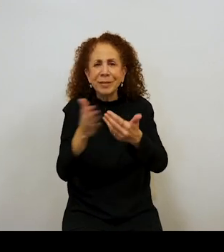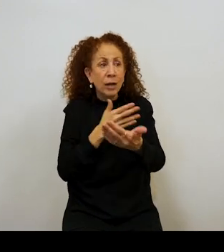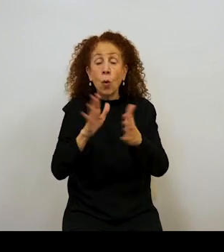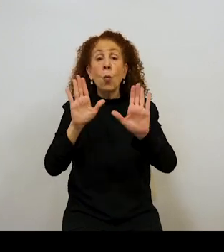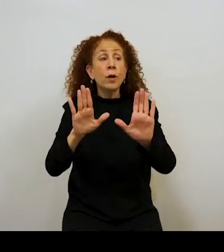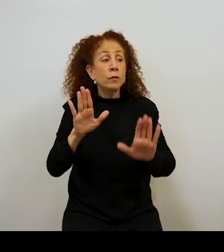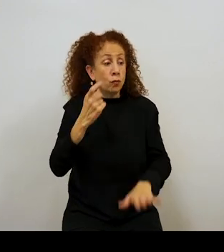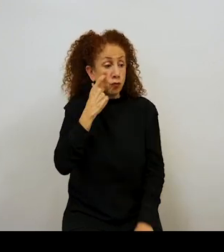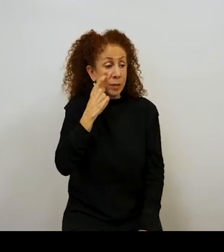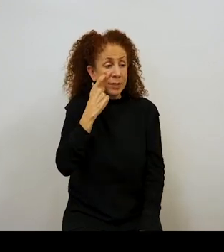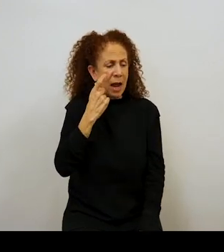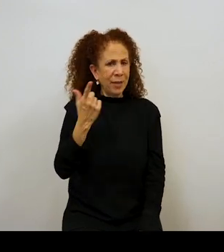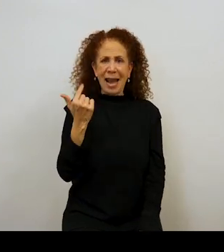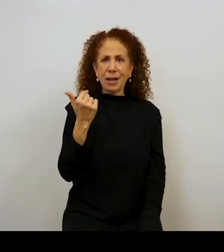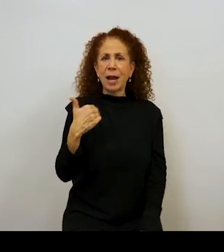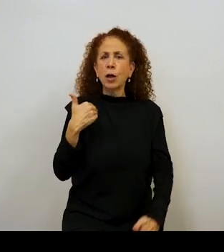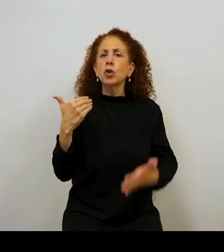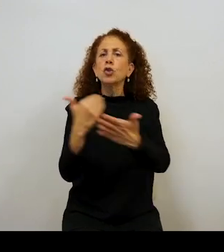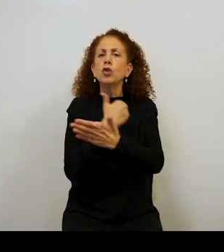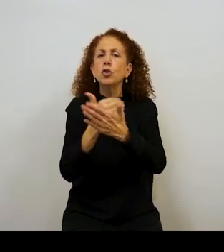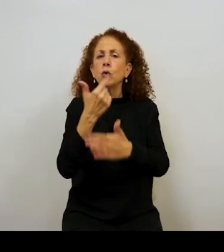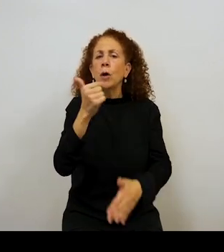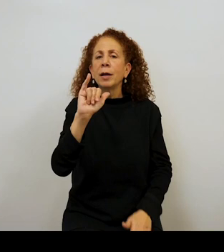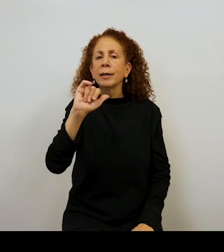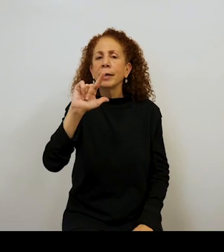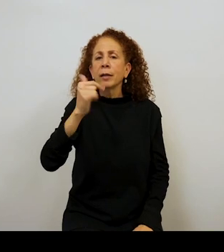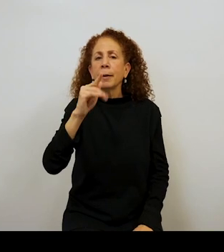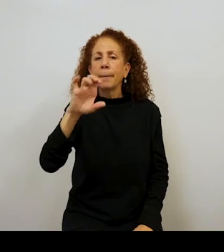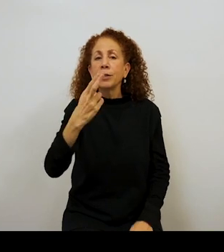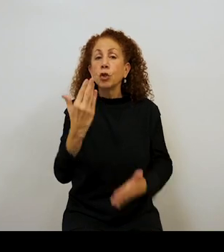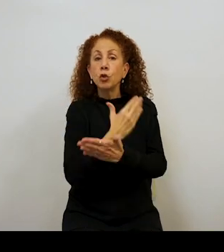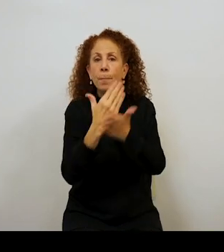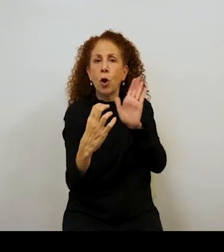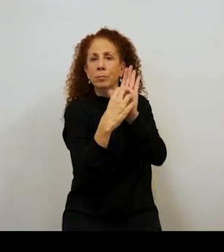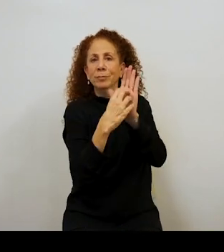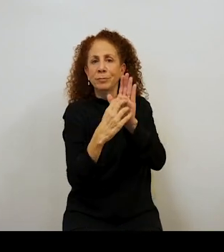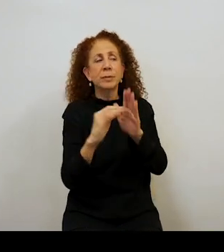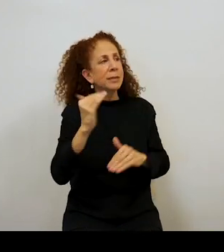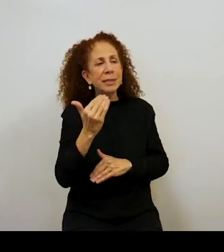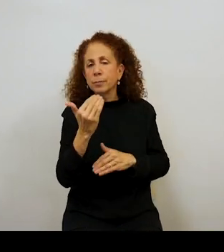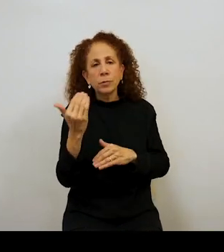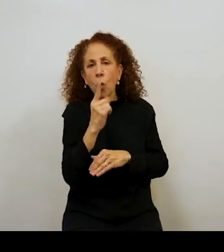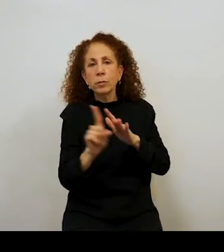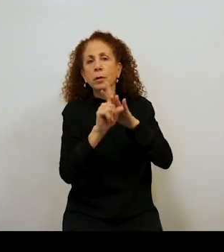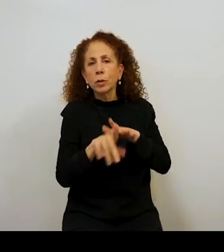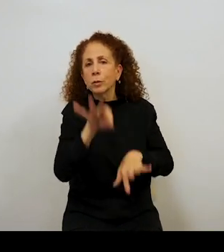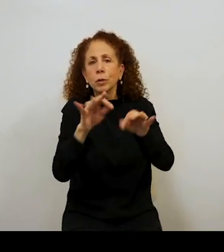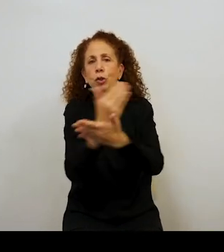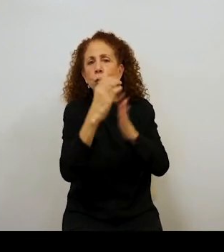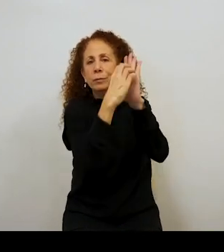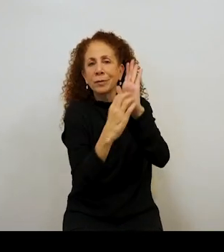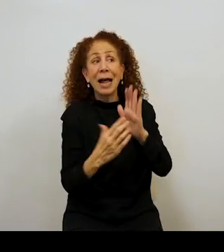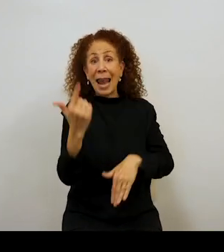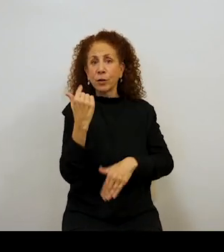recently, I think was it last year, there was a new fragment of Gilgamesh. Mm-hmm. It's wonderful how with Gilgamesh there always is new fragments being found. And the one that pops